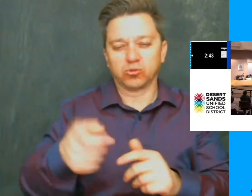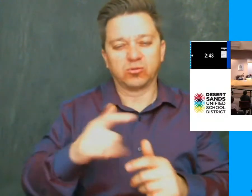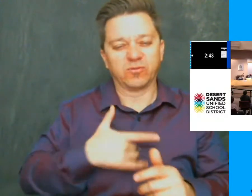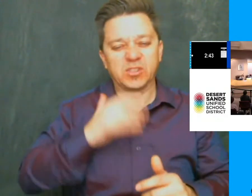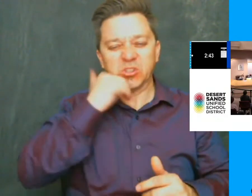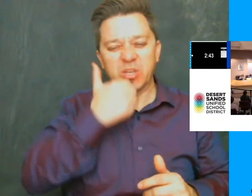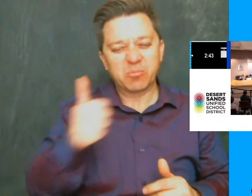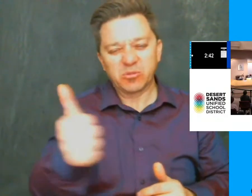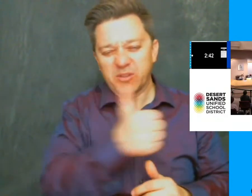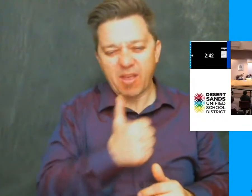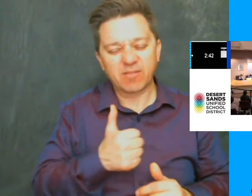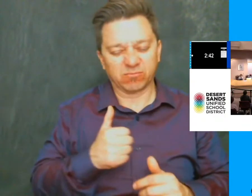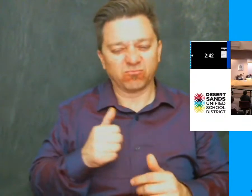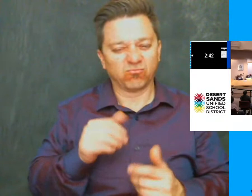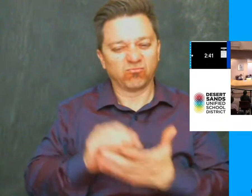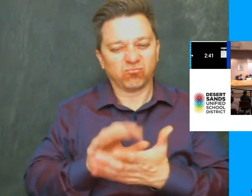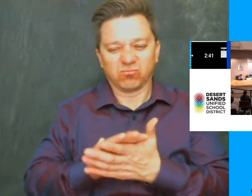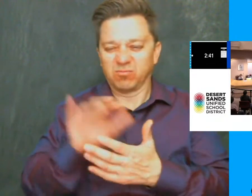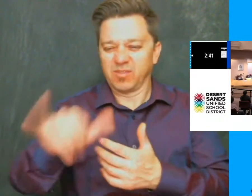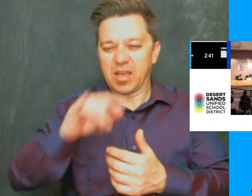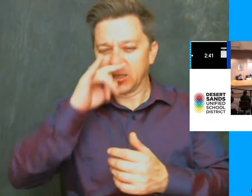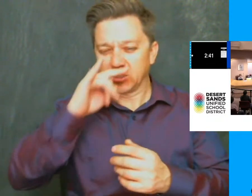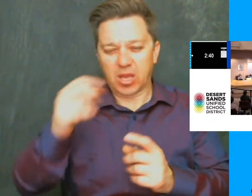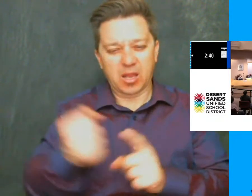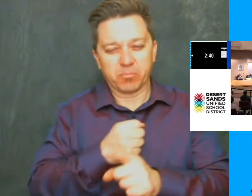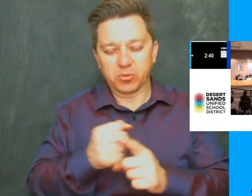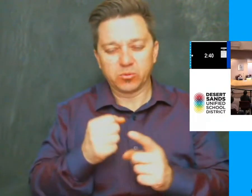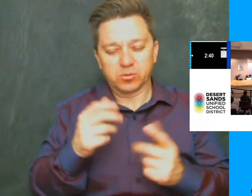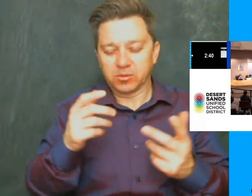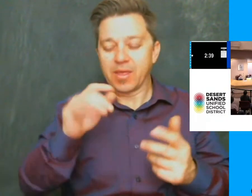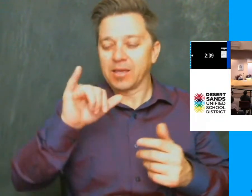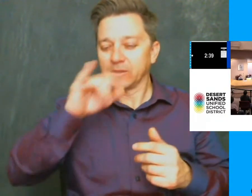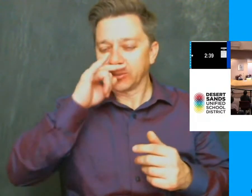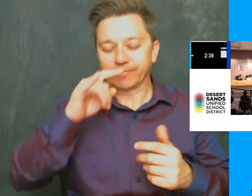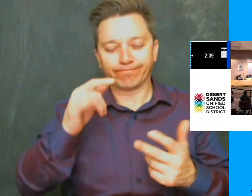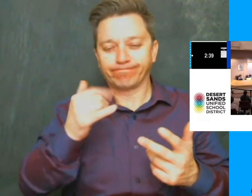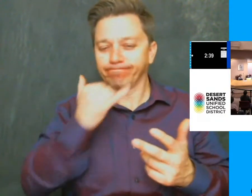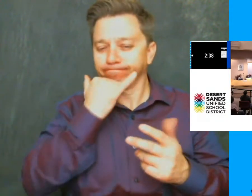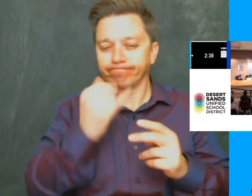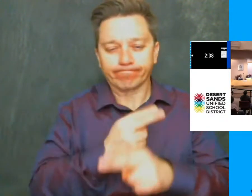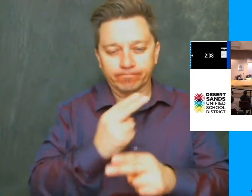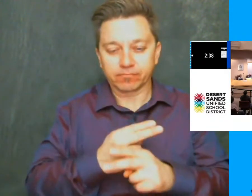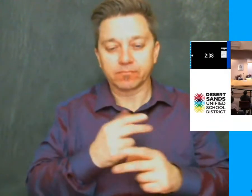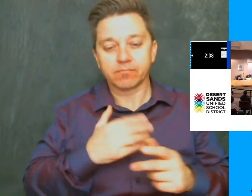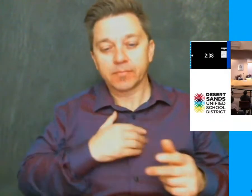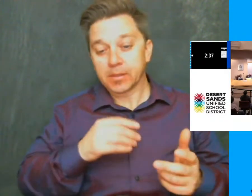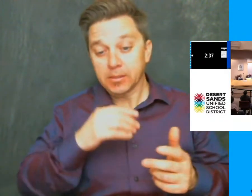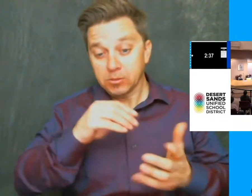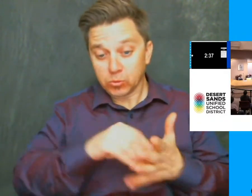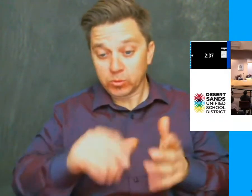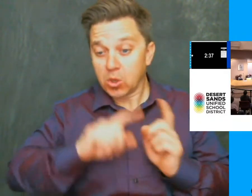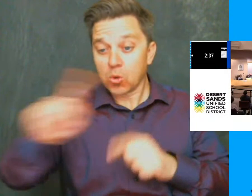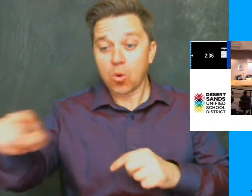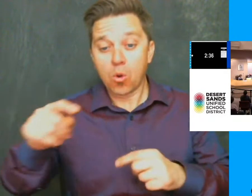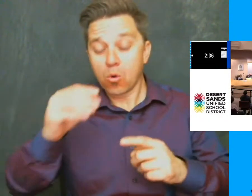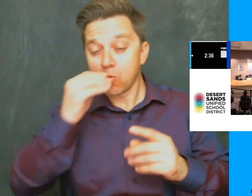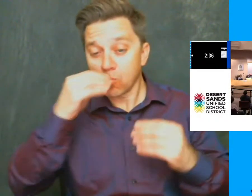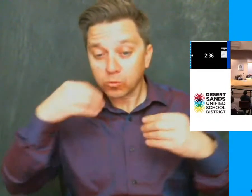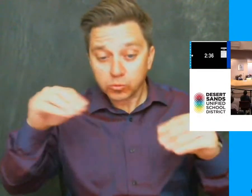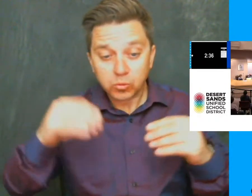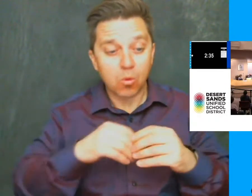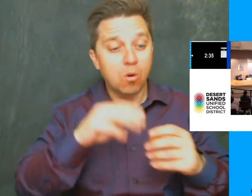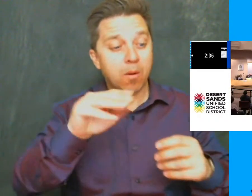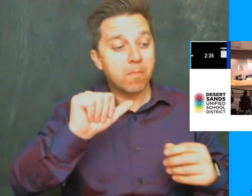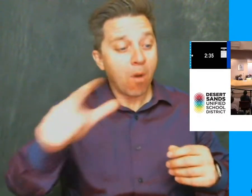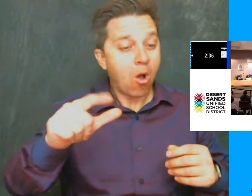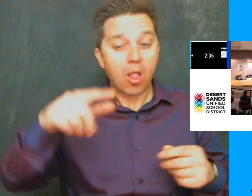of yourself and take note of this child abuse. So my child can go to the grocery store, the mall, an indoor large event with